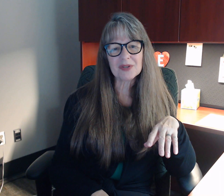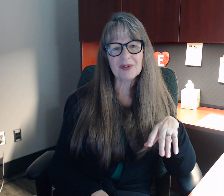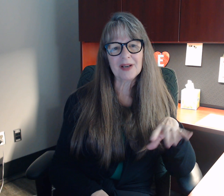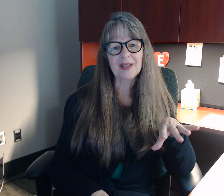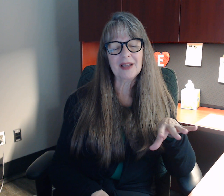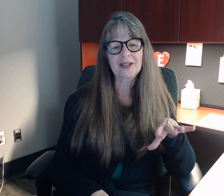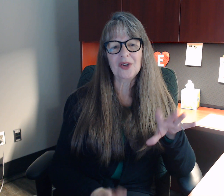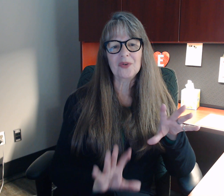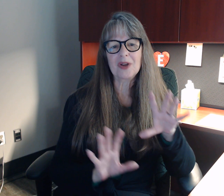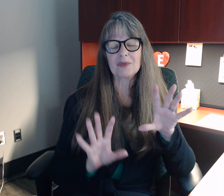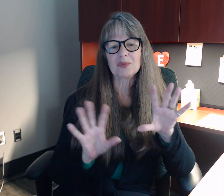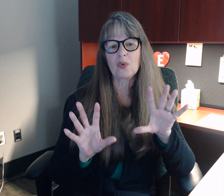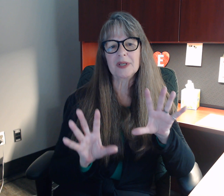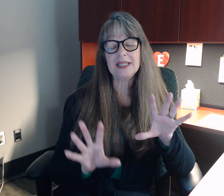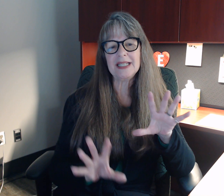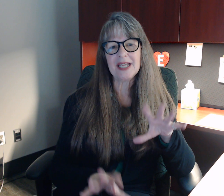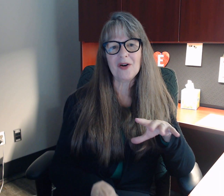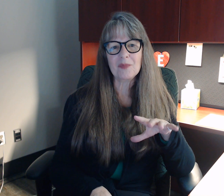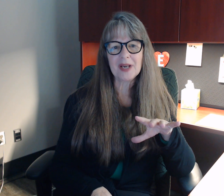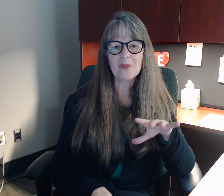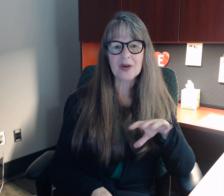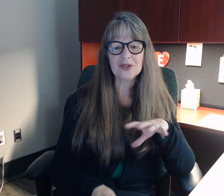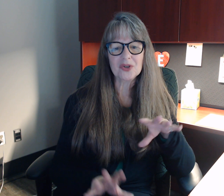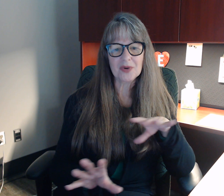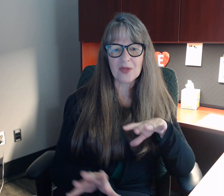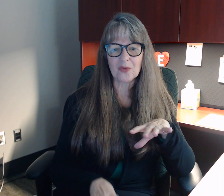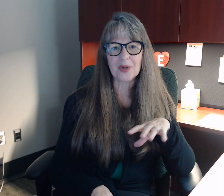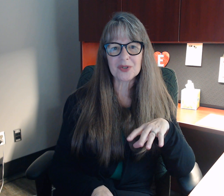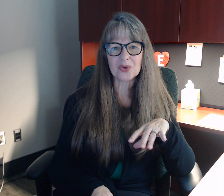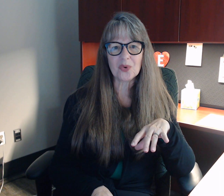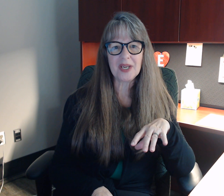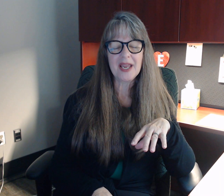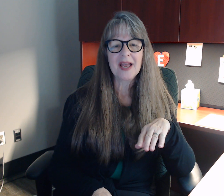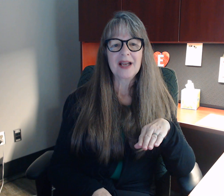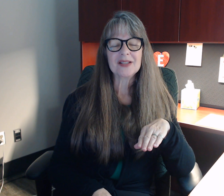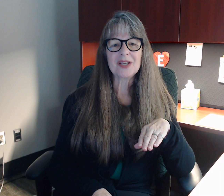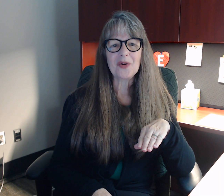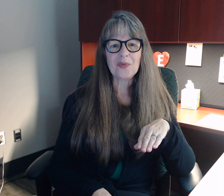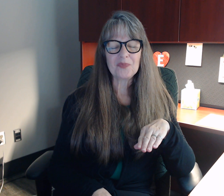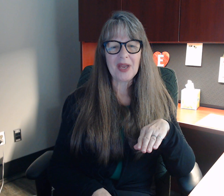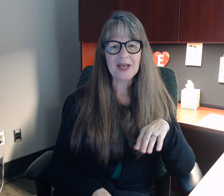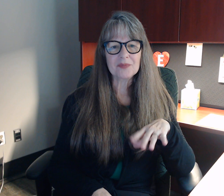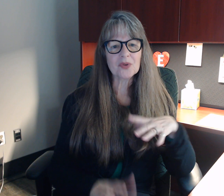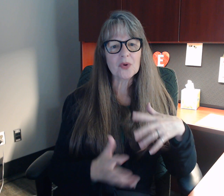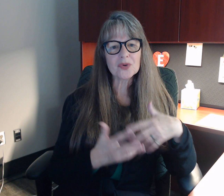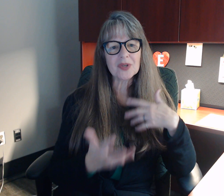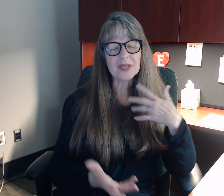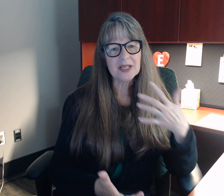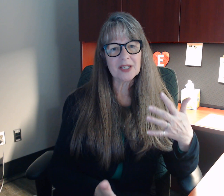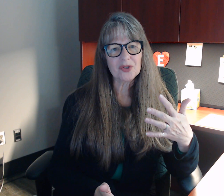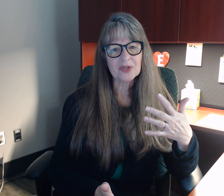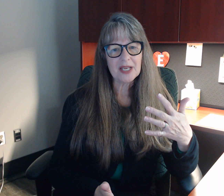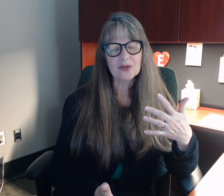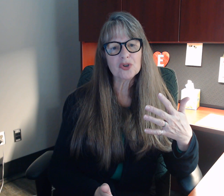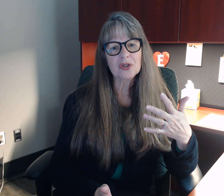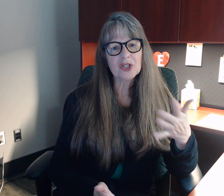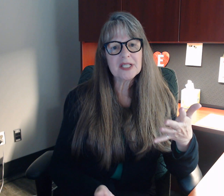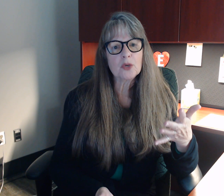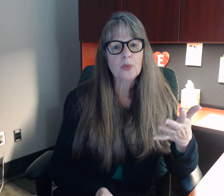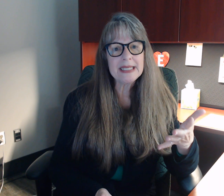a lot, it was more in detail. But I wanted to do another quick story. So, those are the things that you say. So she said